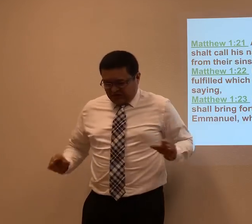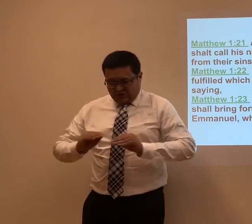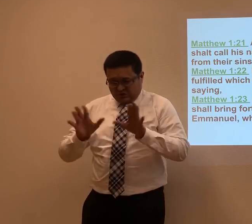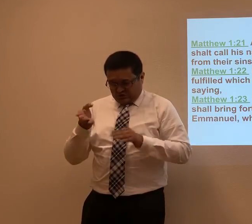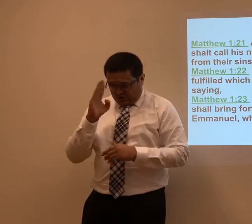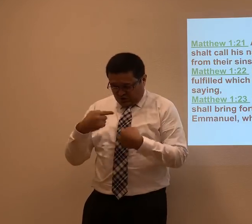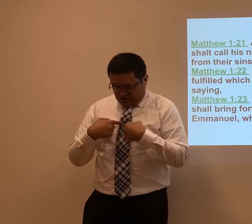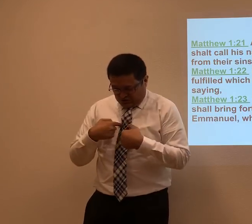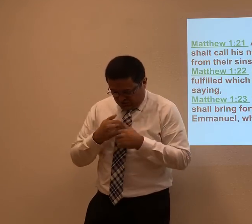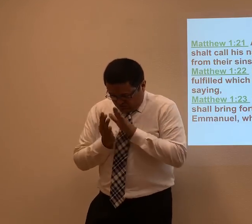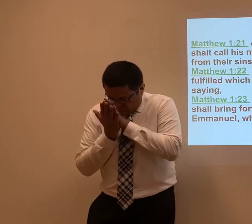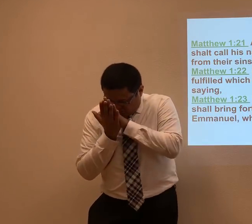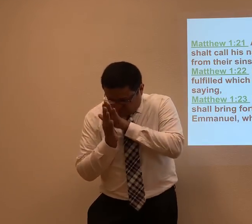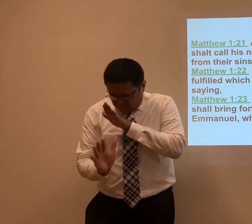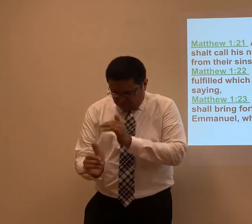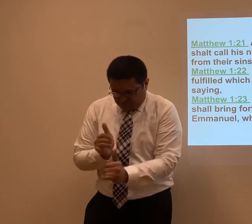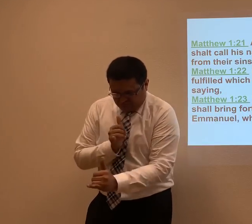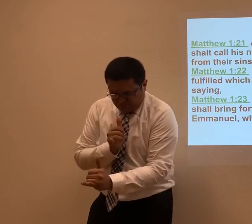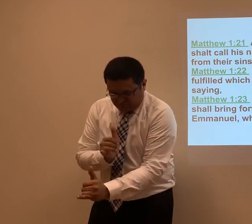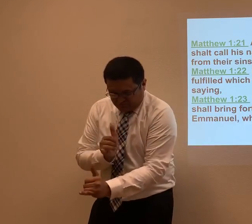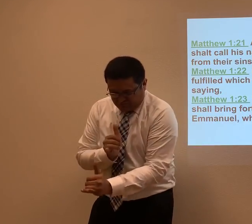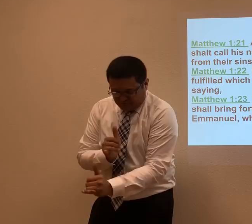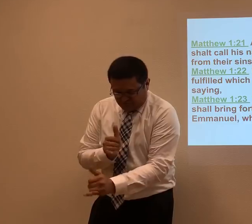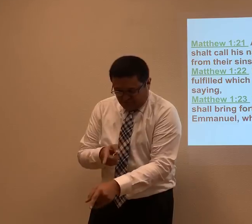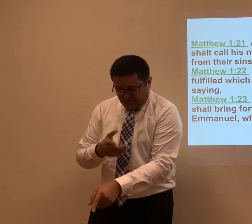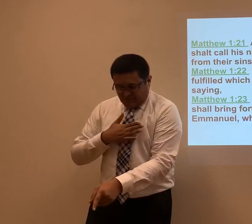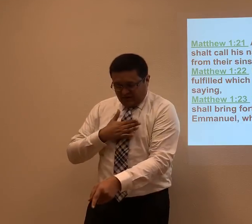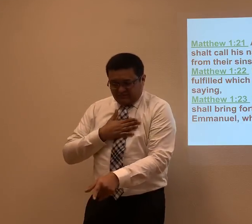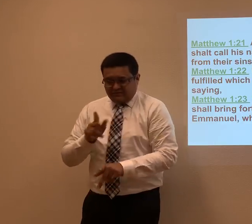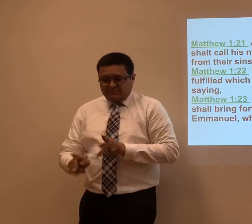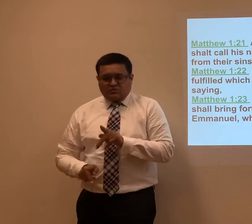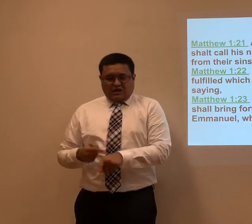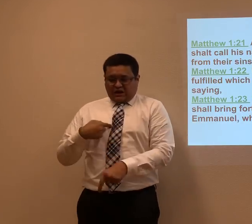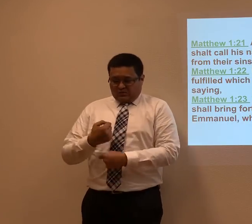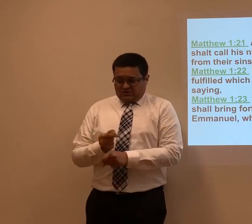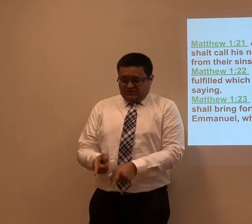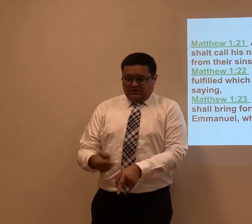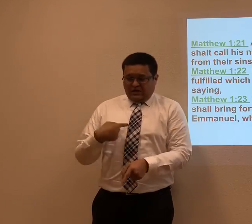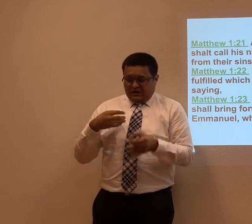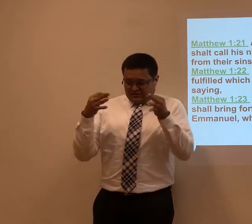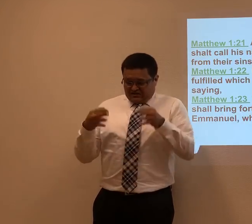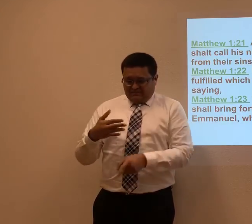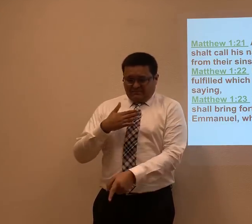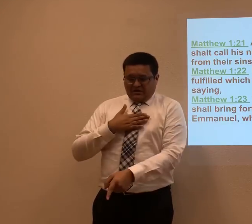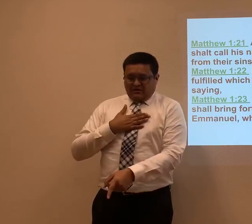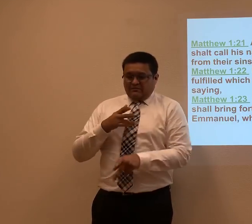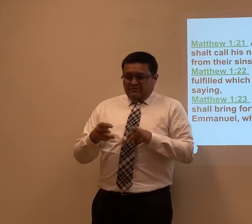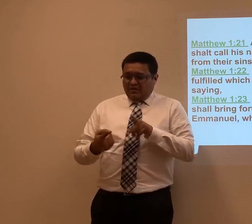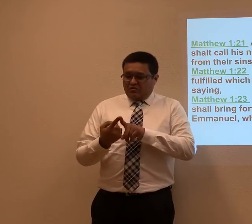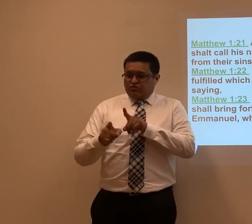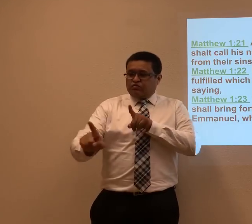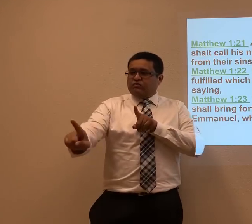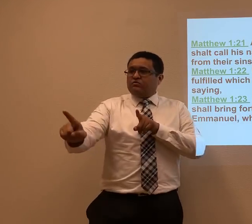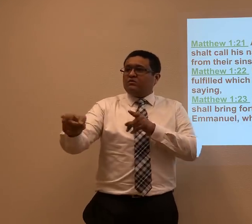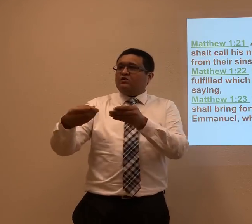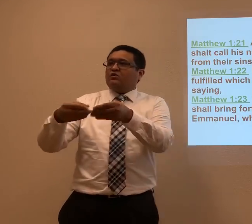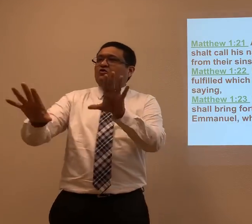There was no other God beside him, only him. He created Adam in his image. These are my people. These are my people,